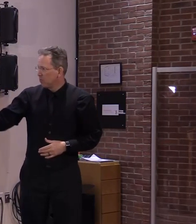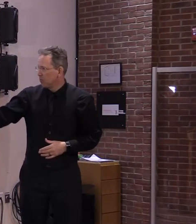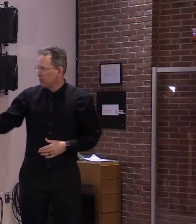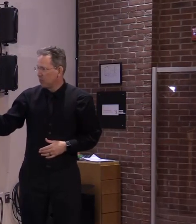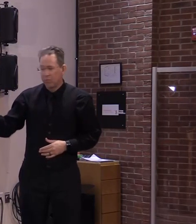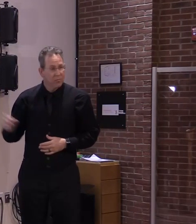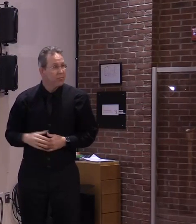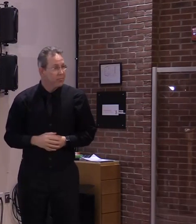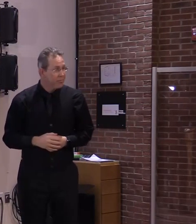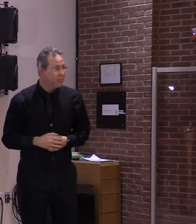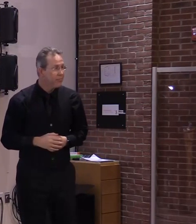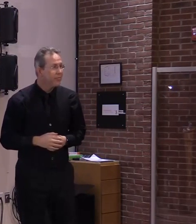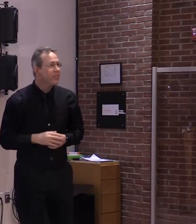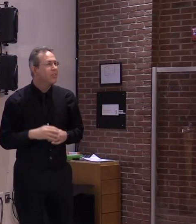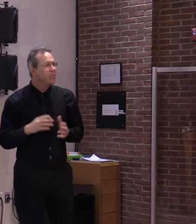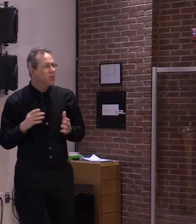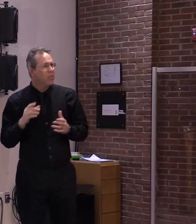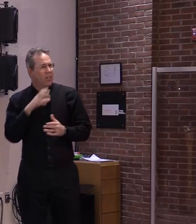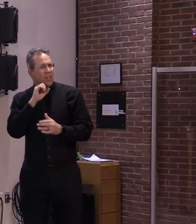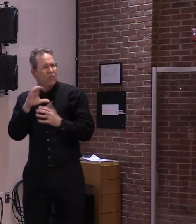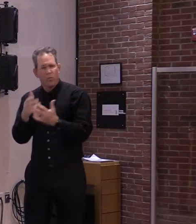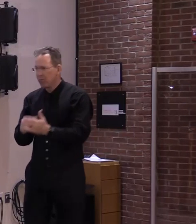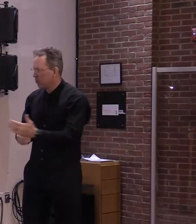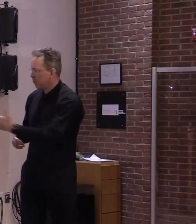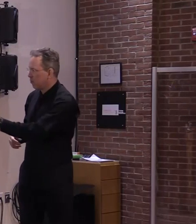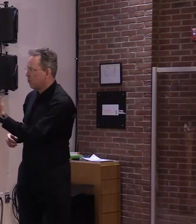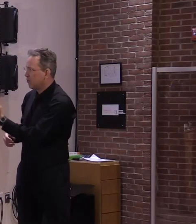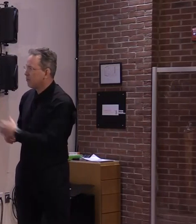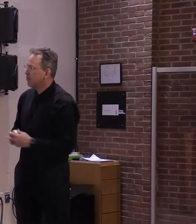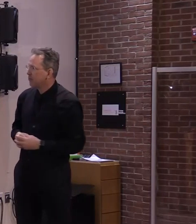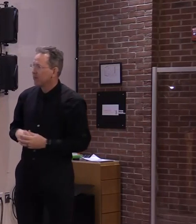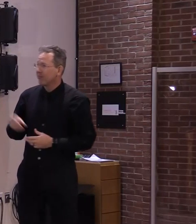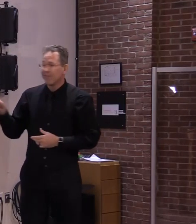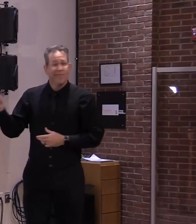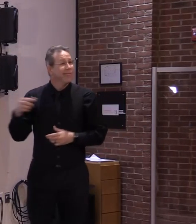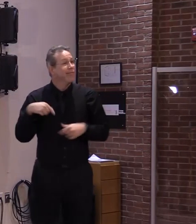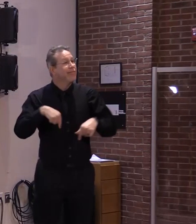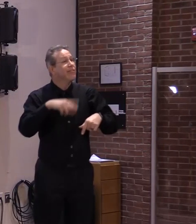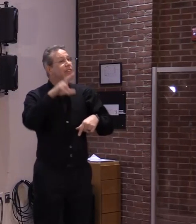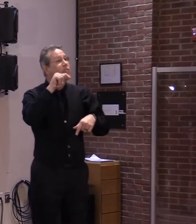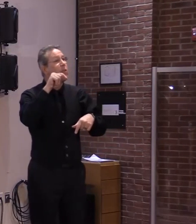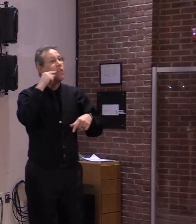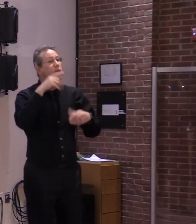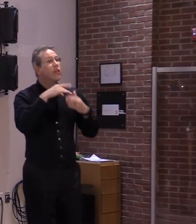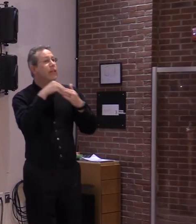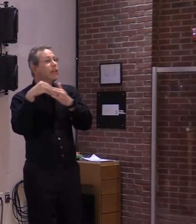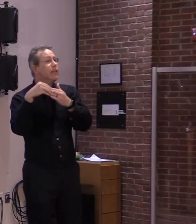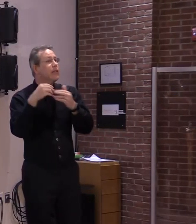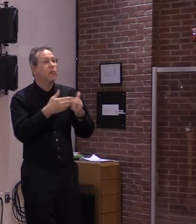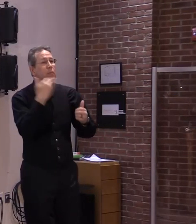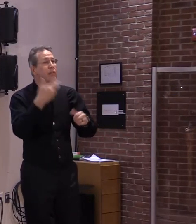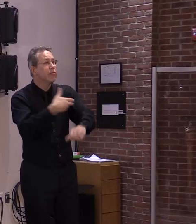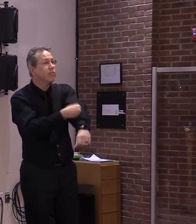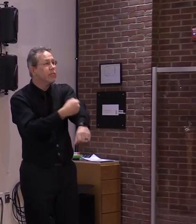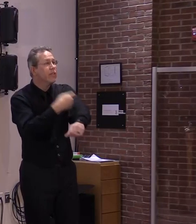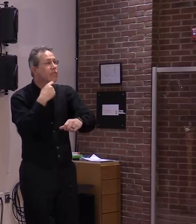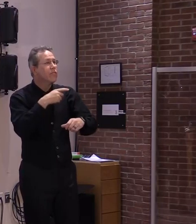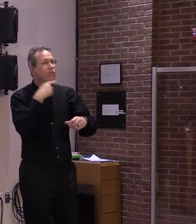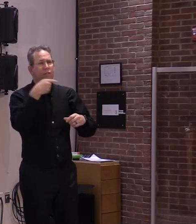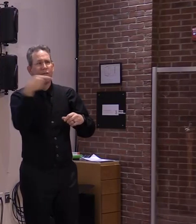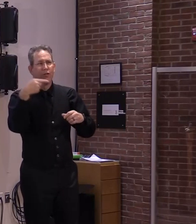the mid-70s. And now when we look across the country, we see that Vermont is now leading the nation with the percentage of